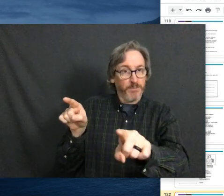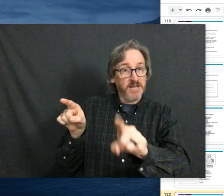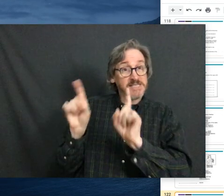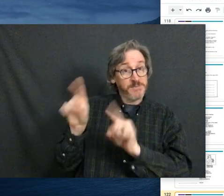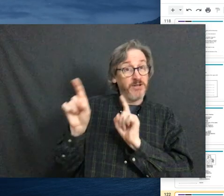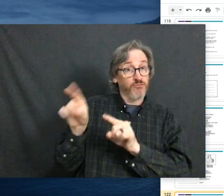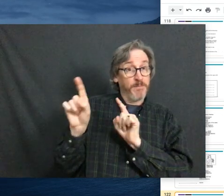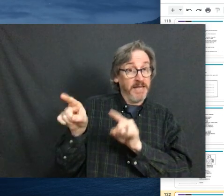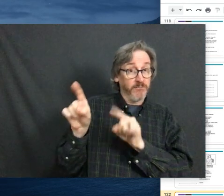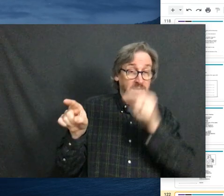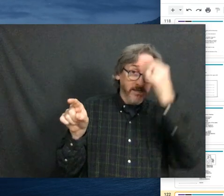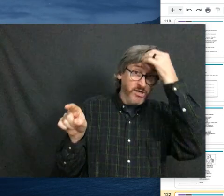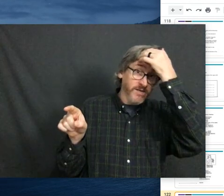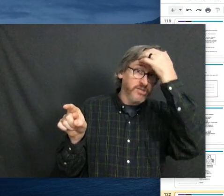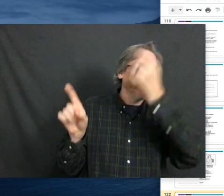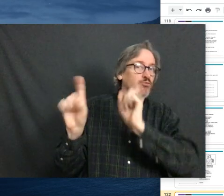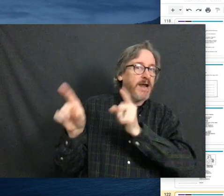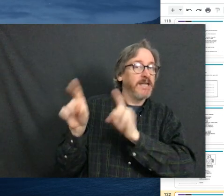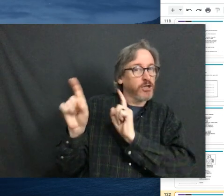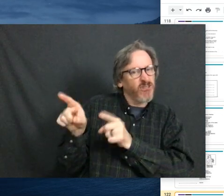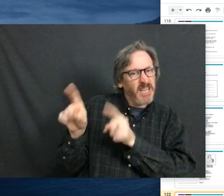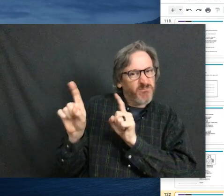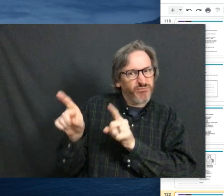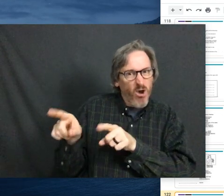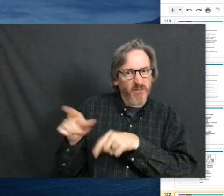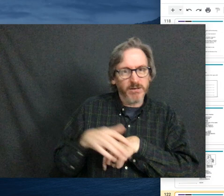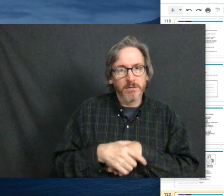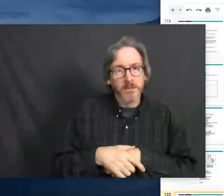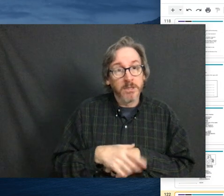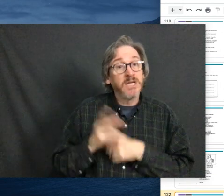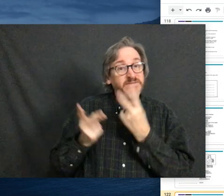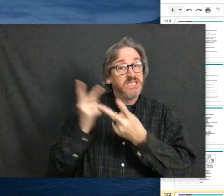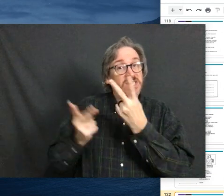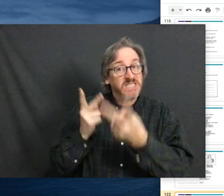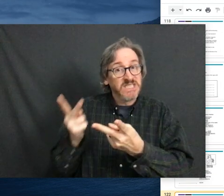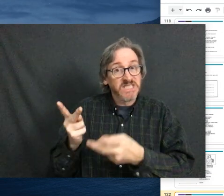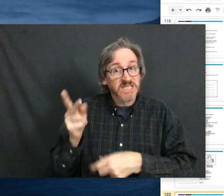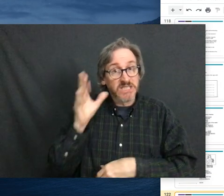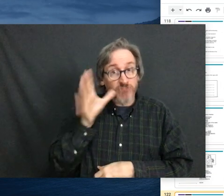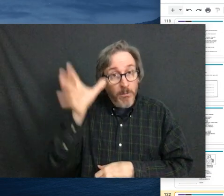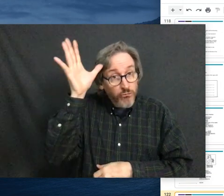The pluses mean repeat, right? So it's do you regularly, often?